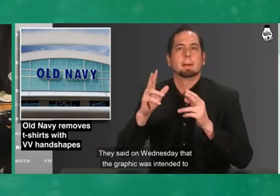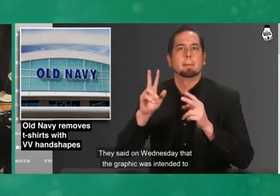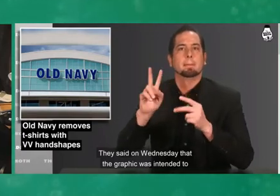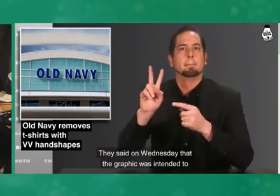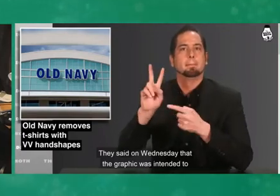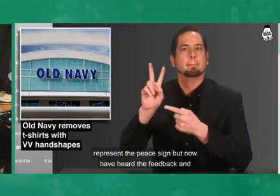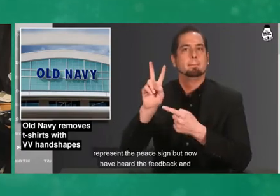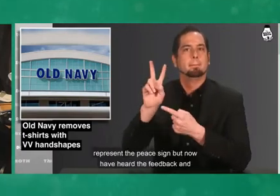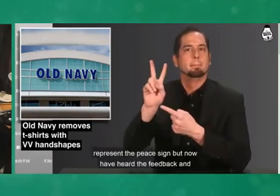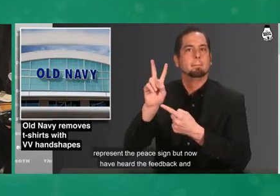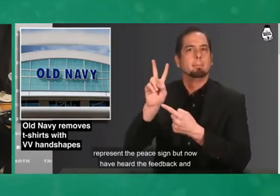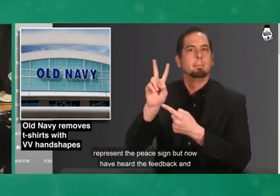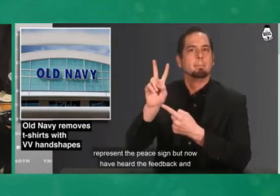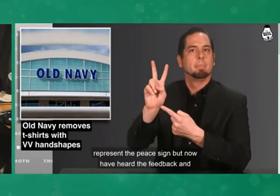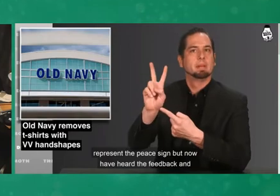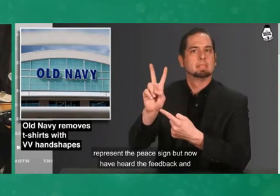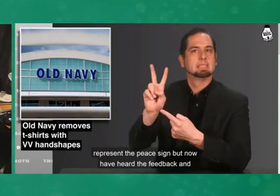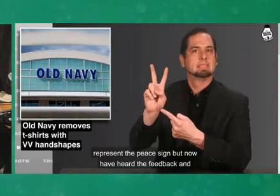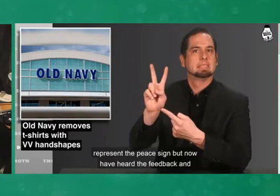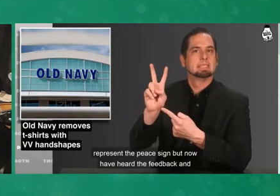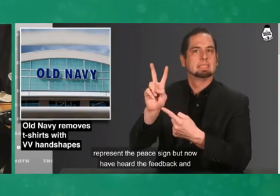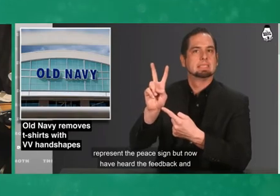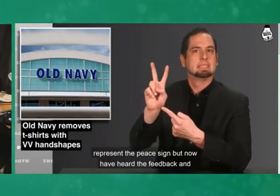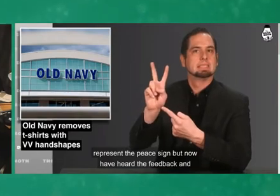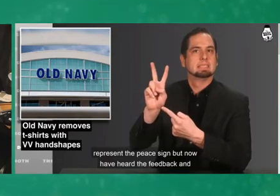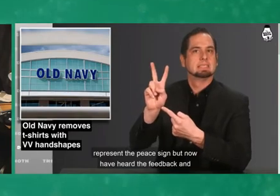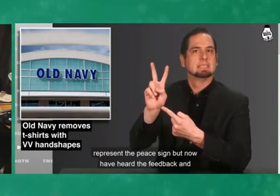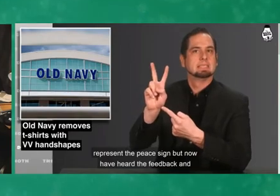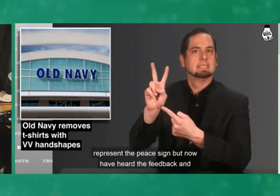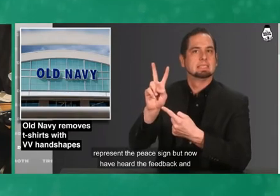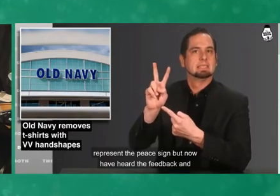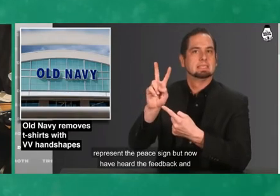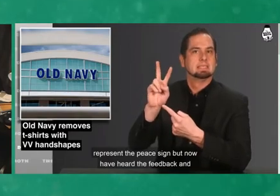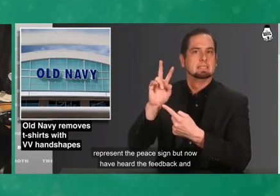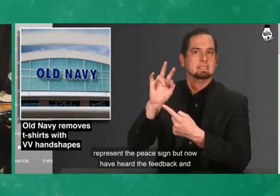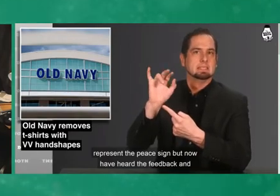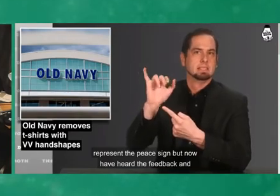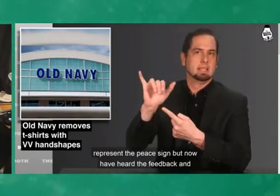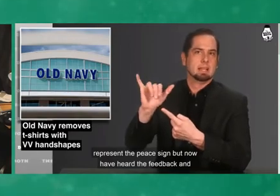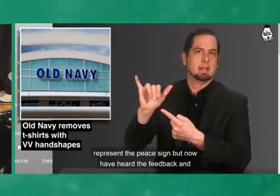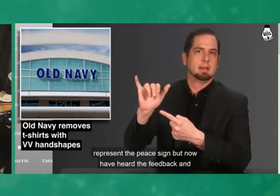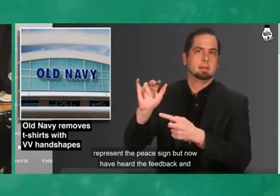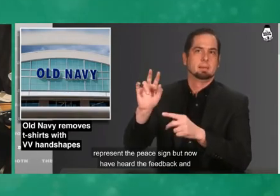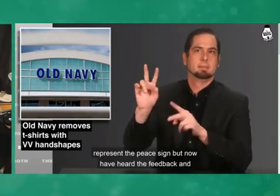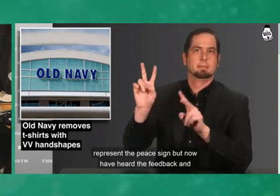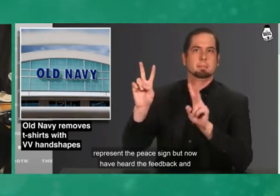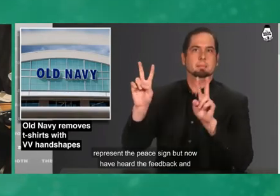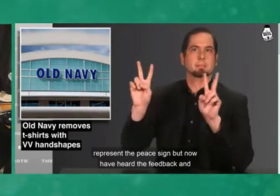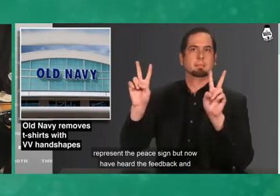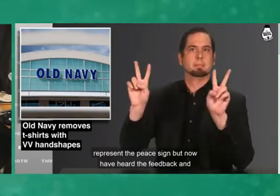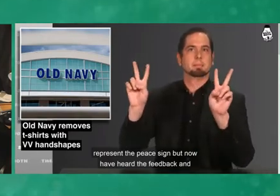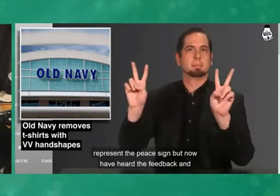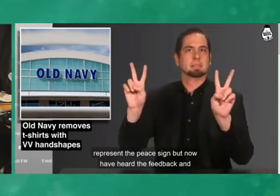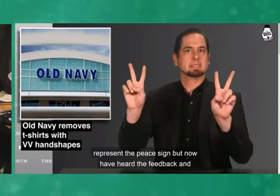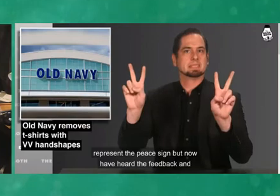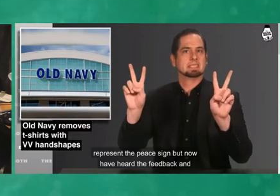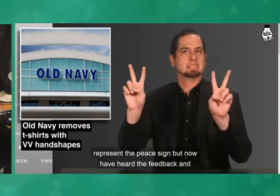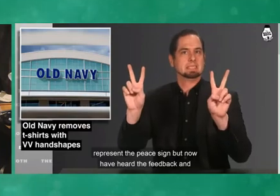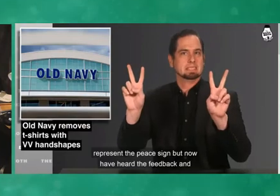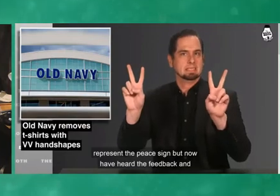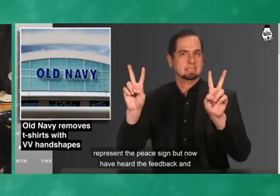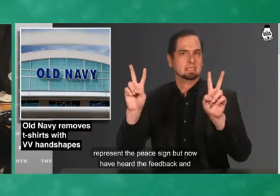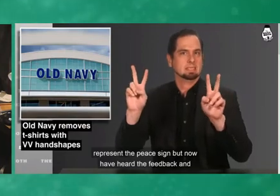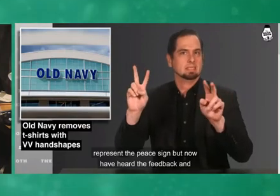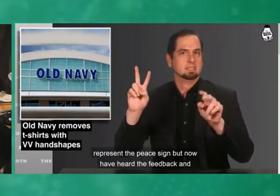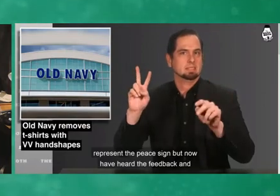intended to be peace. That was supposed to be the peace sign, or intended to be peace.